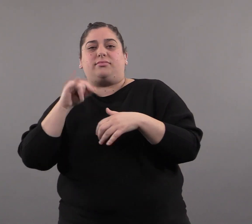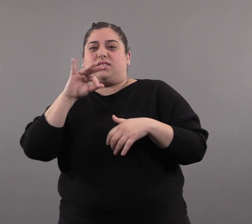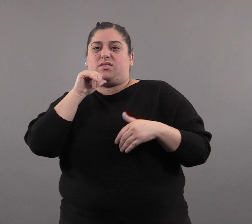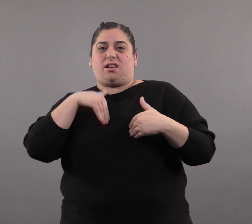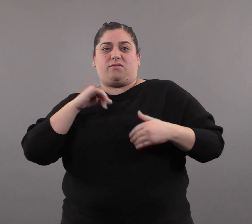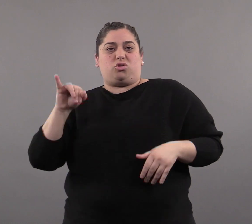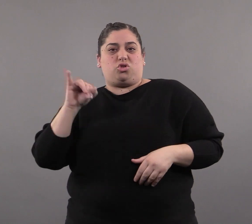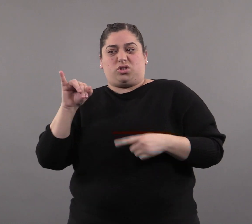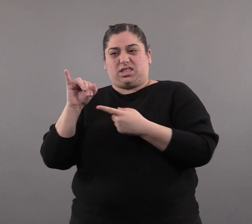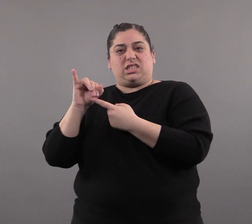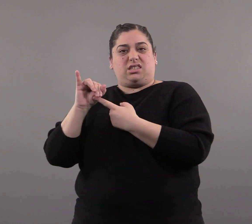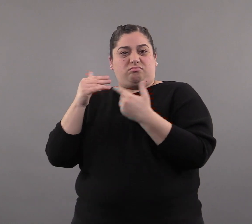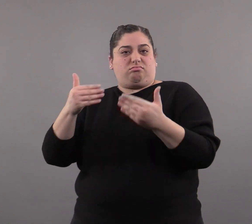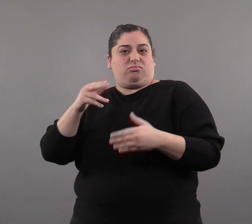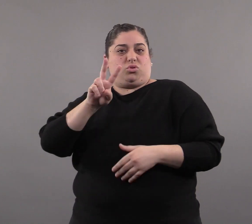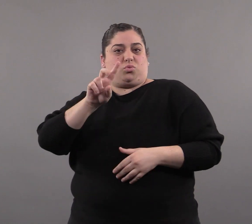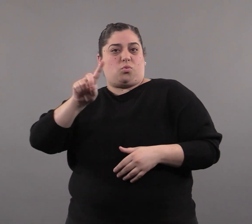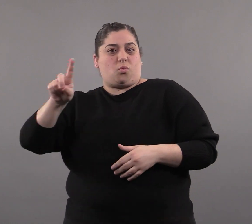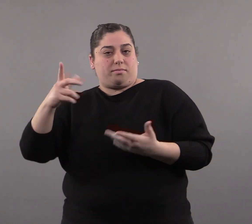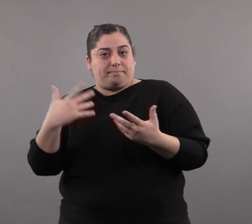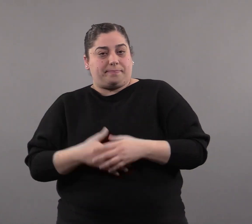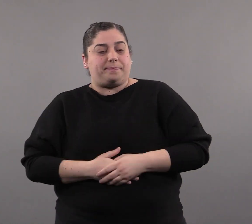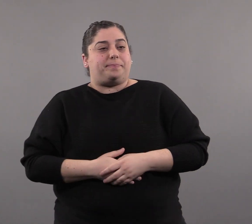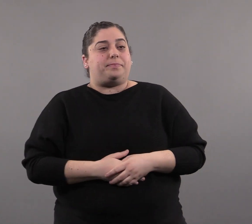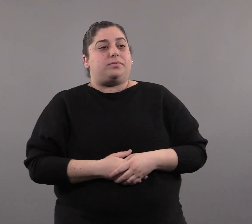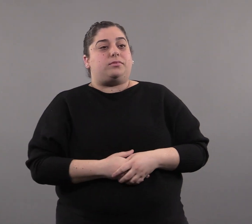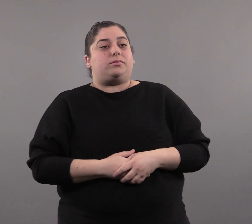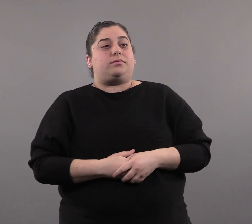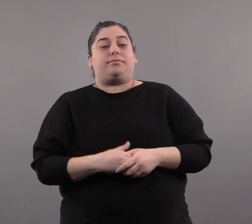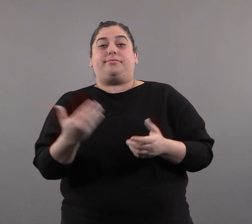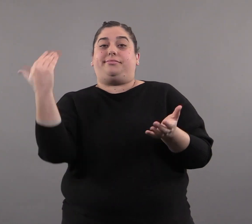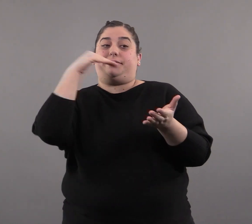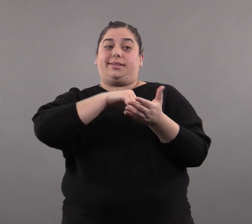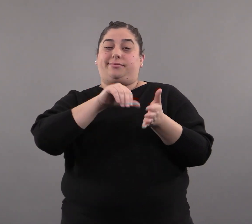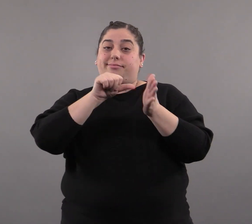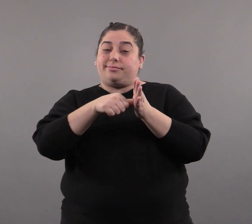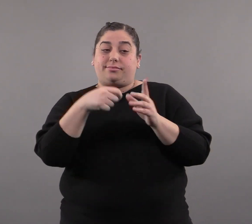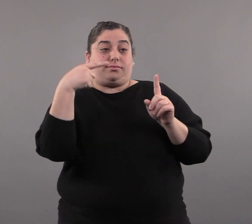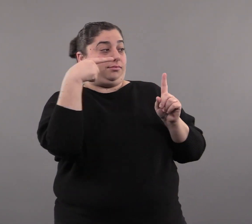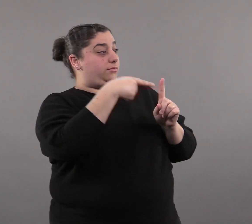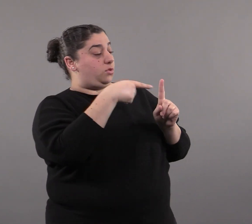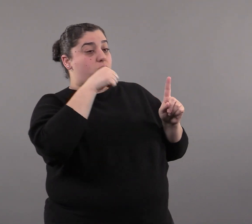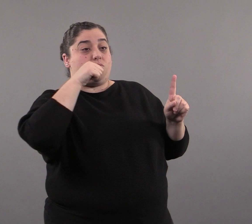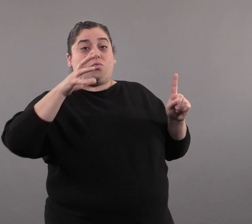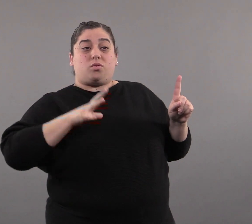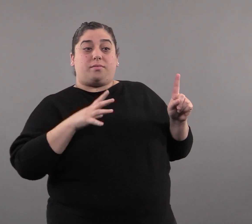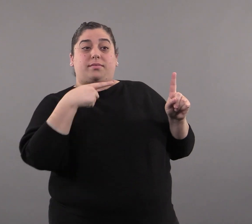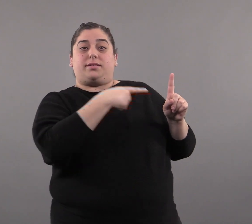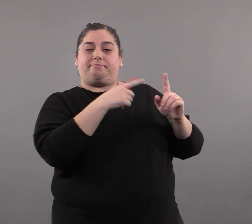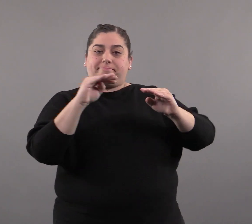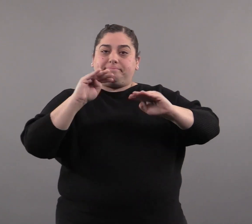Again, if I could just follow up, this individual actually met our criteria to be tested. That is to say, having